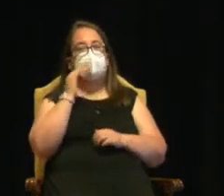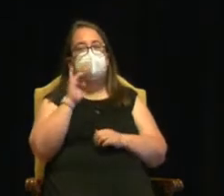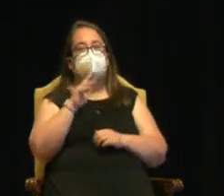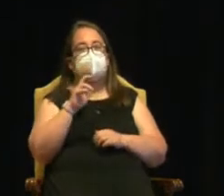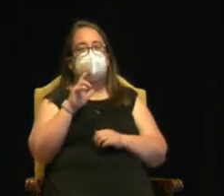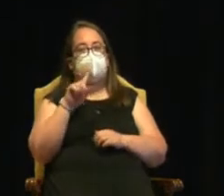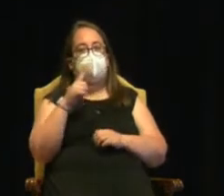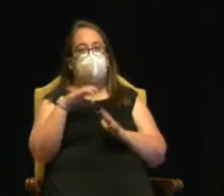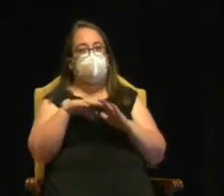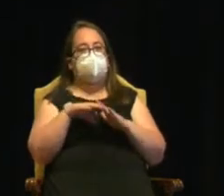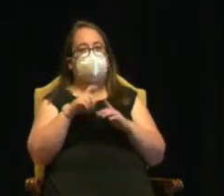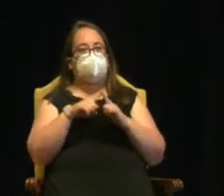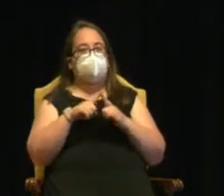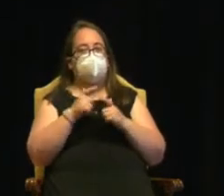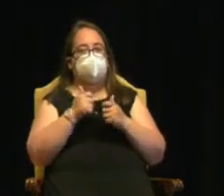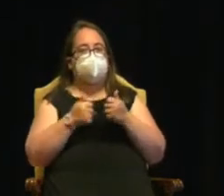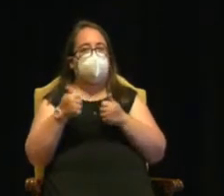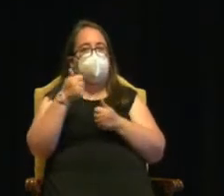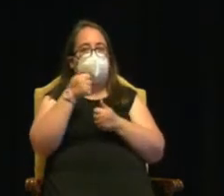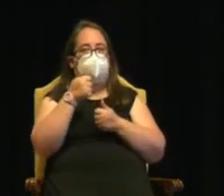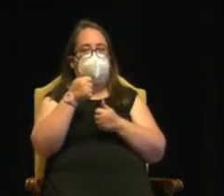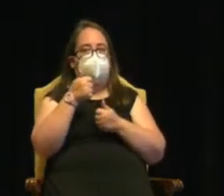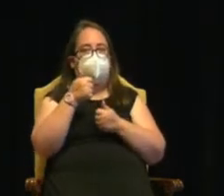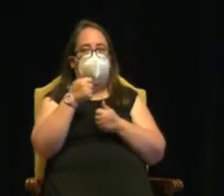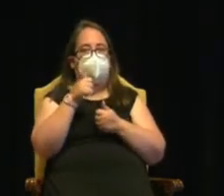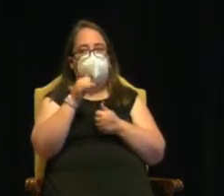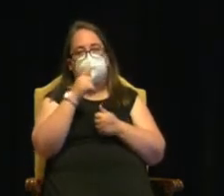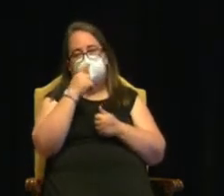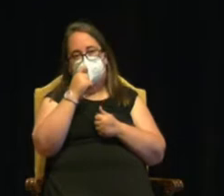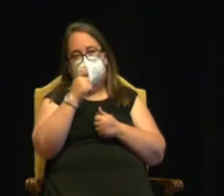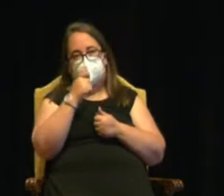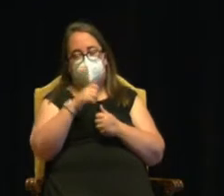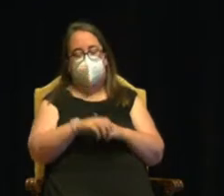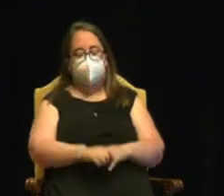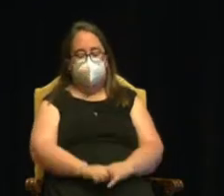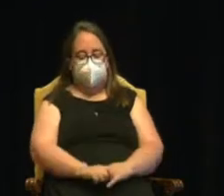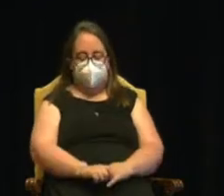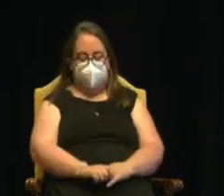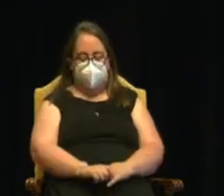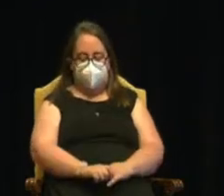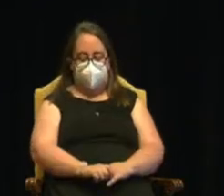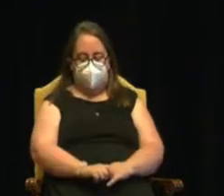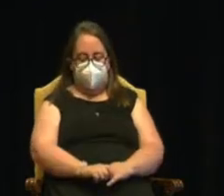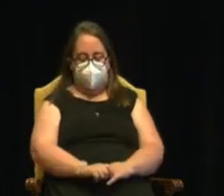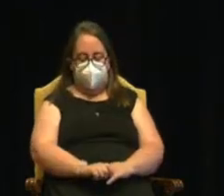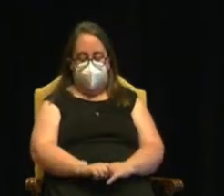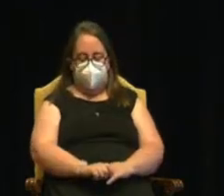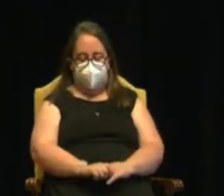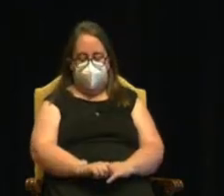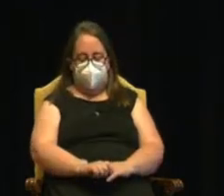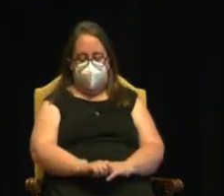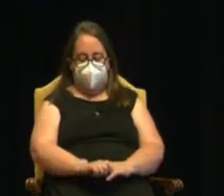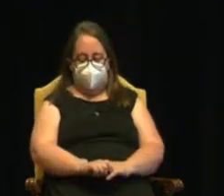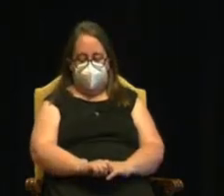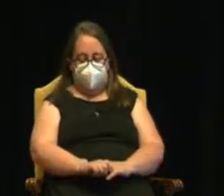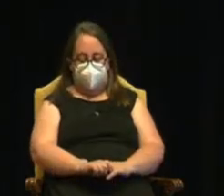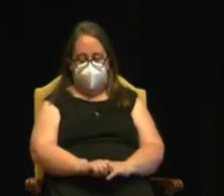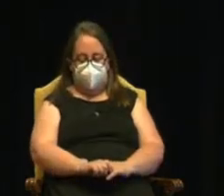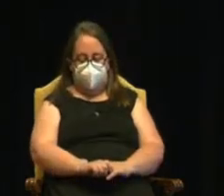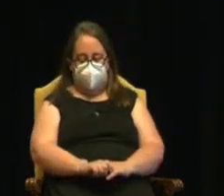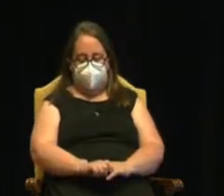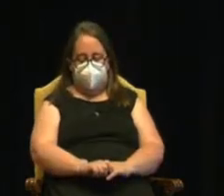only access to get ahead, which is kind of interesting. But going to like mental health, the internet